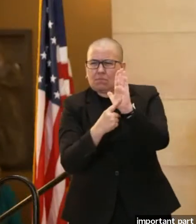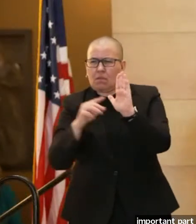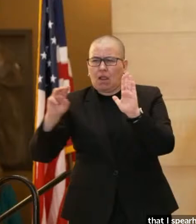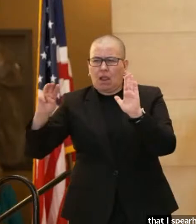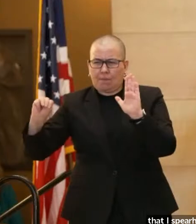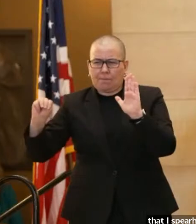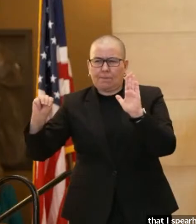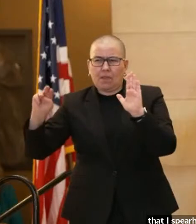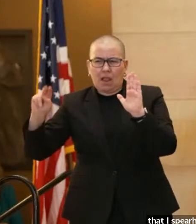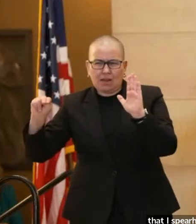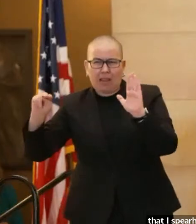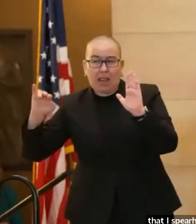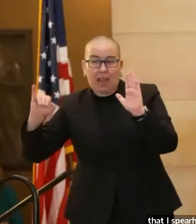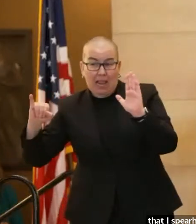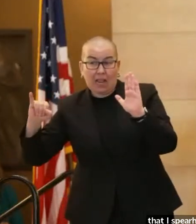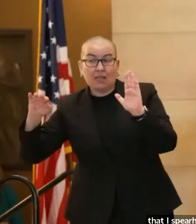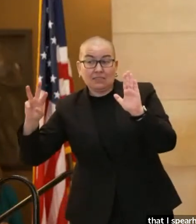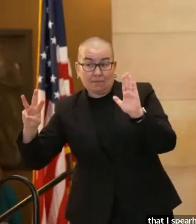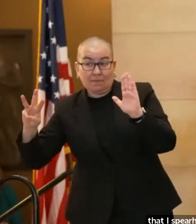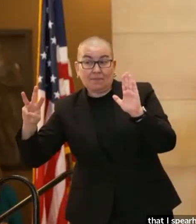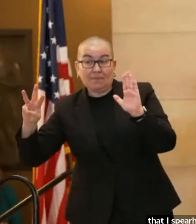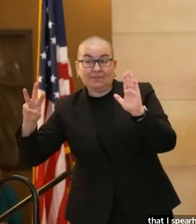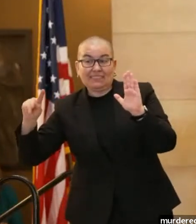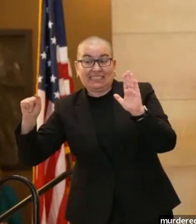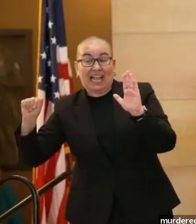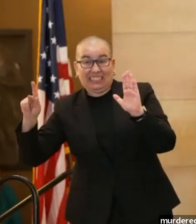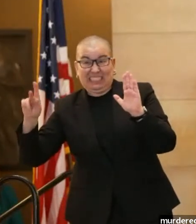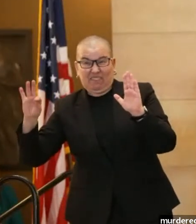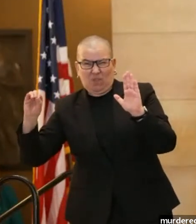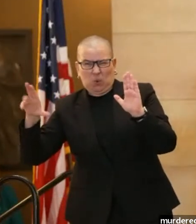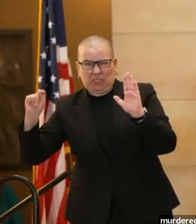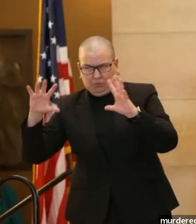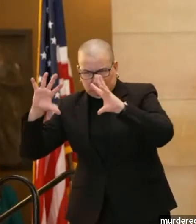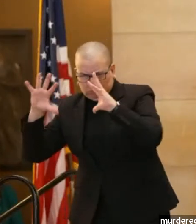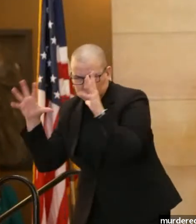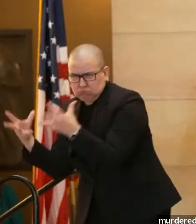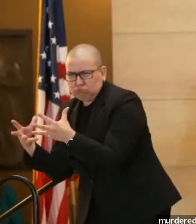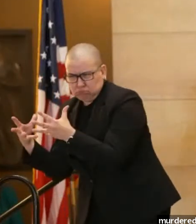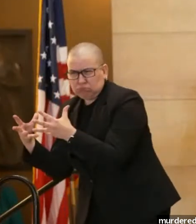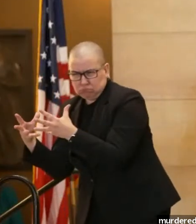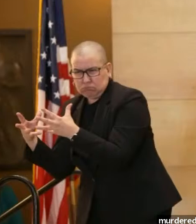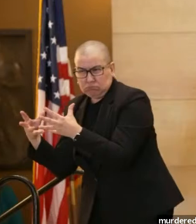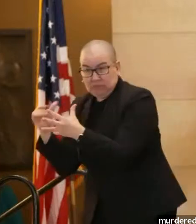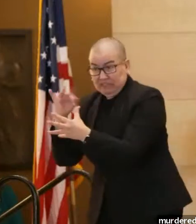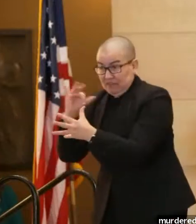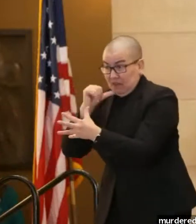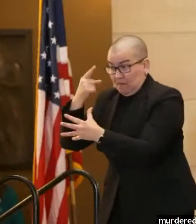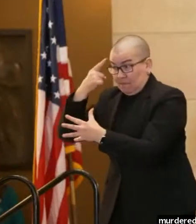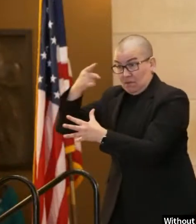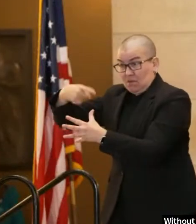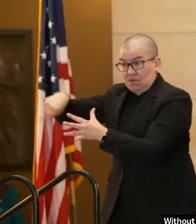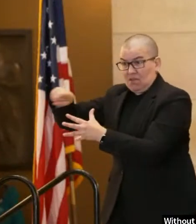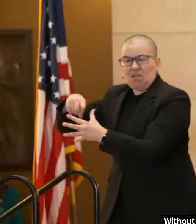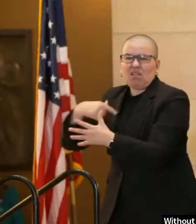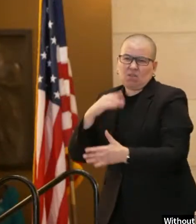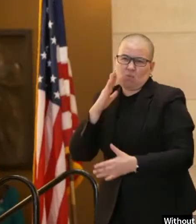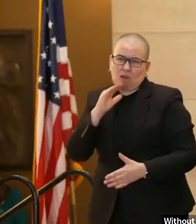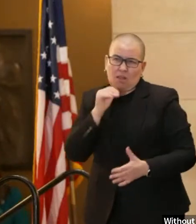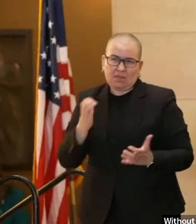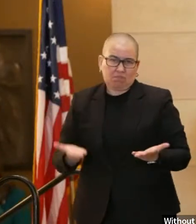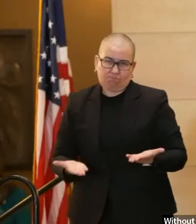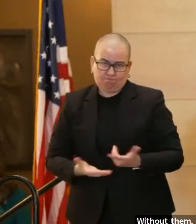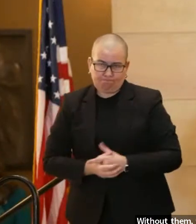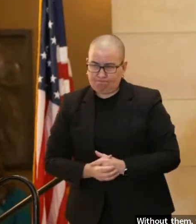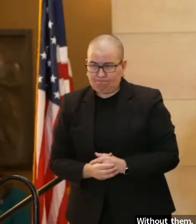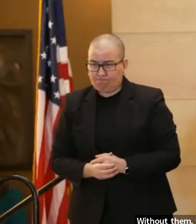Women's Task Force. Without them, we would not have been successful. If you're all here, and you